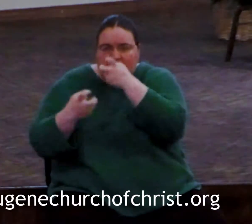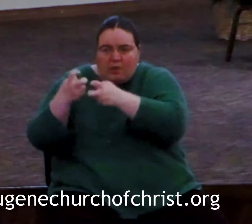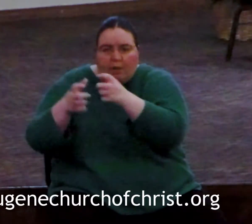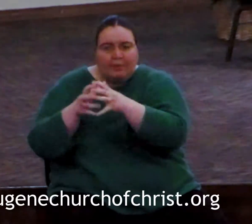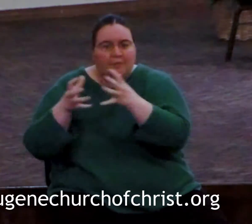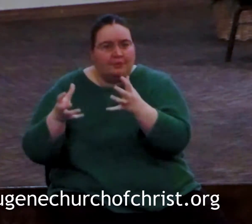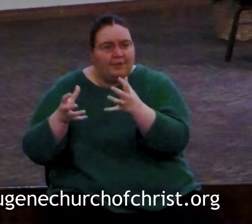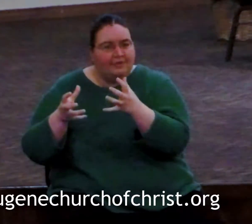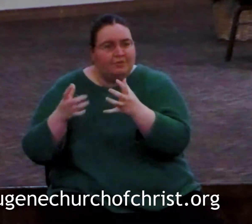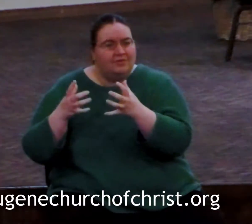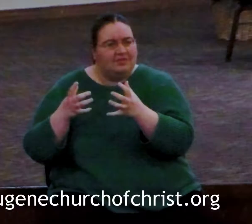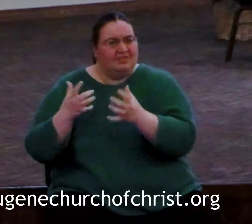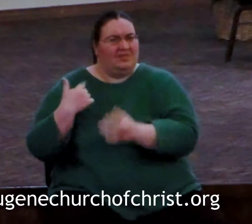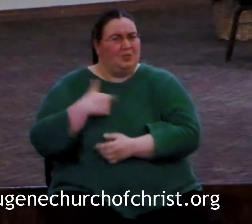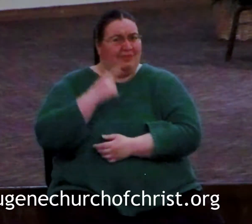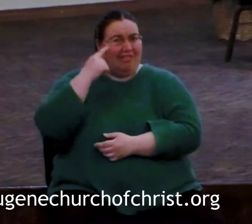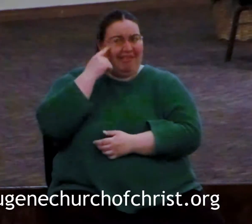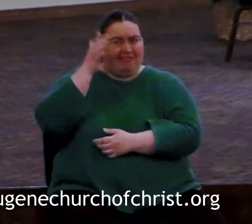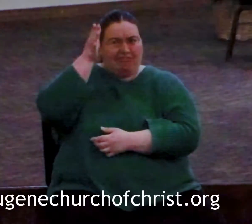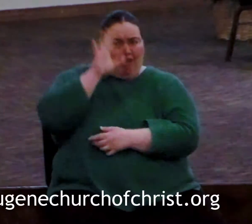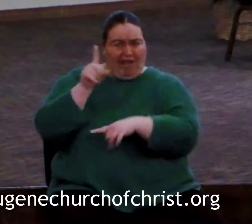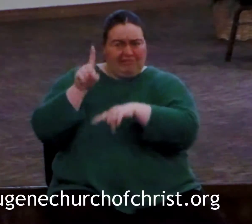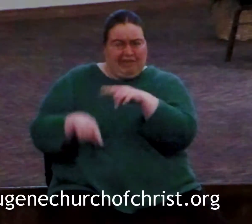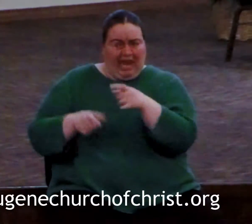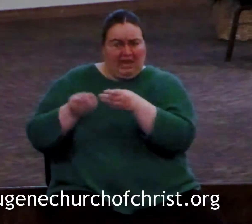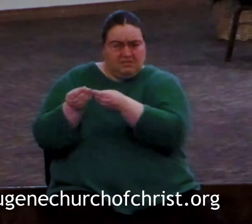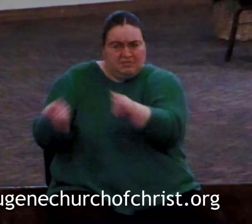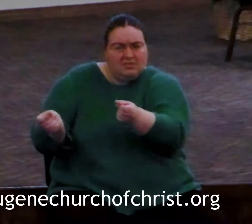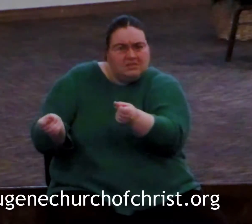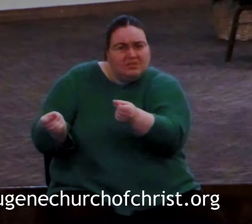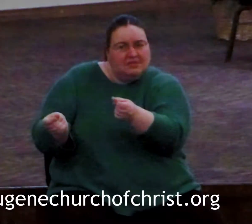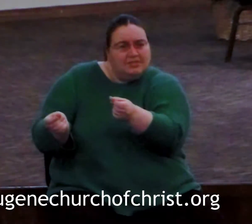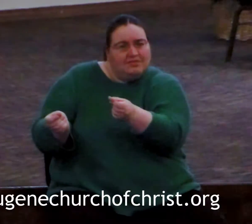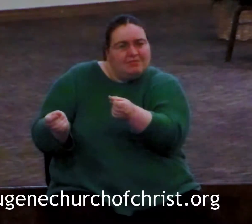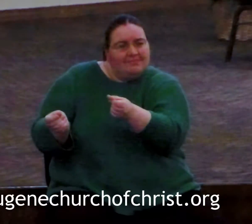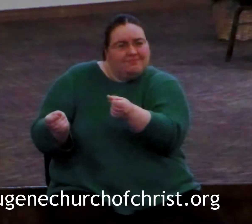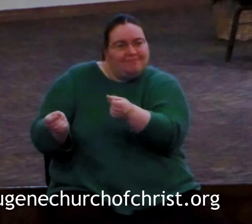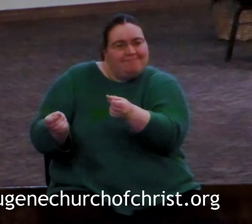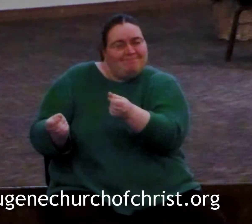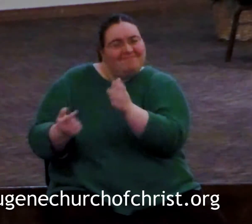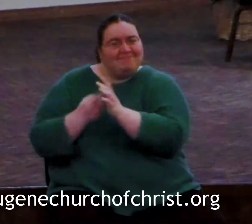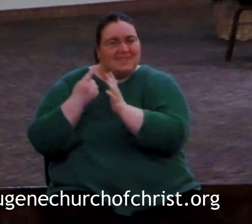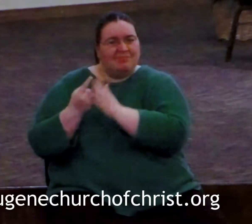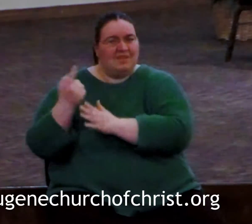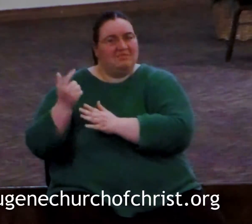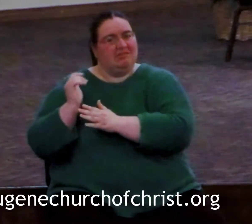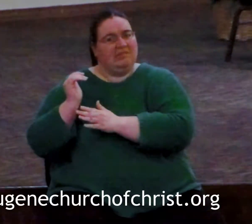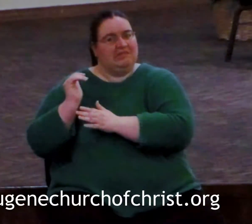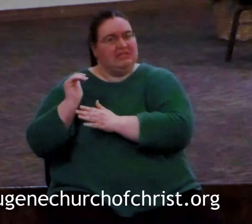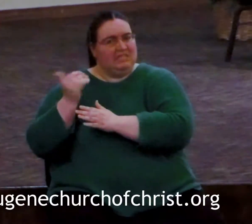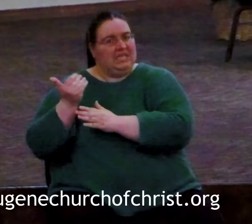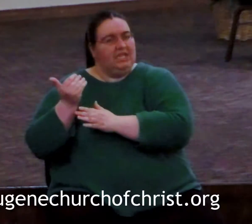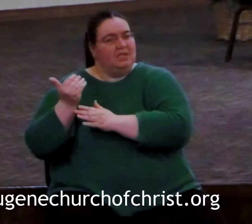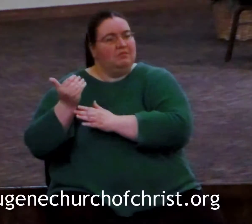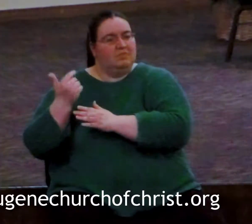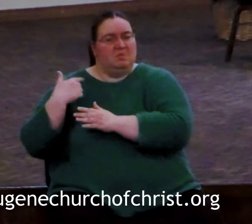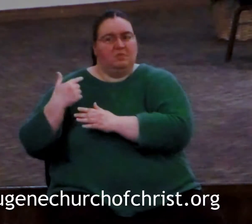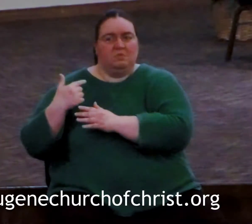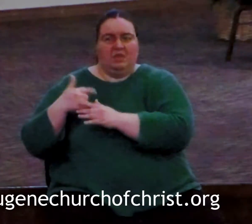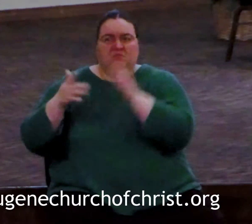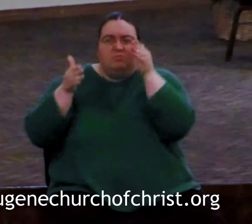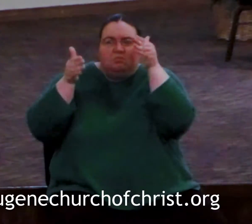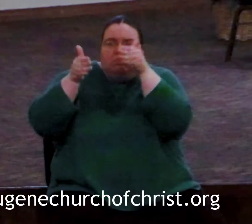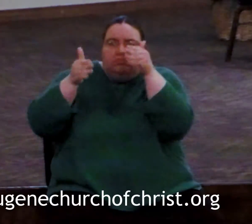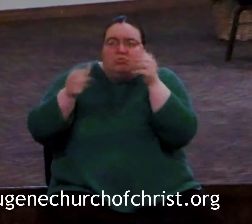this? I know that's not what we're trying to say, but is that not what we convey to the world around us when we get so focused in